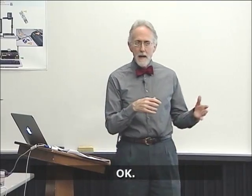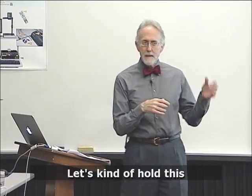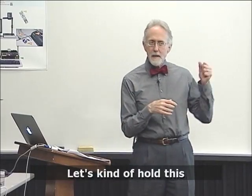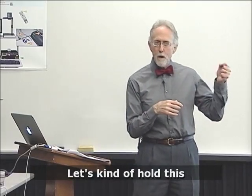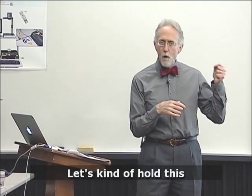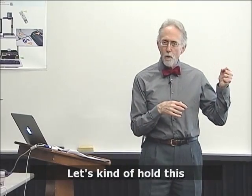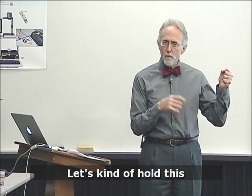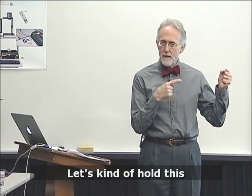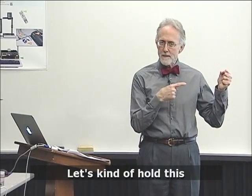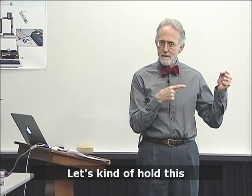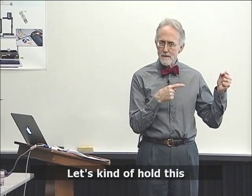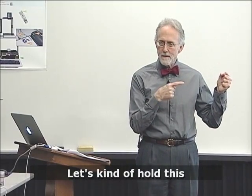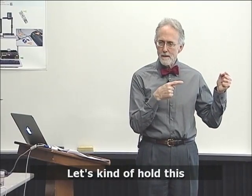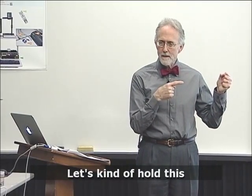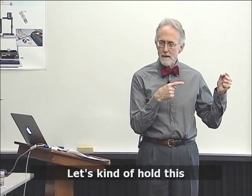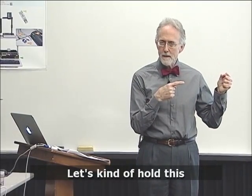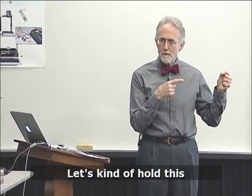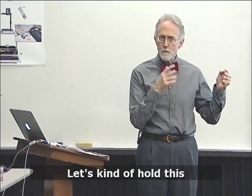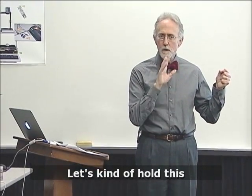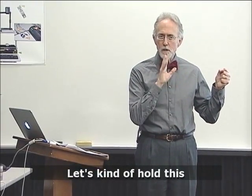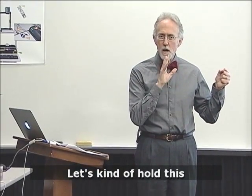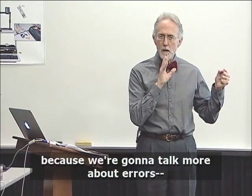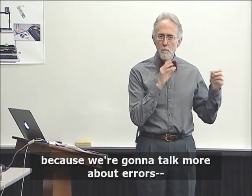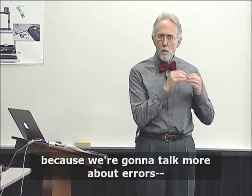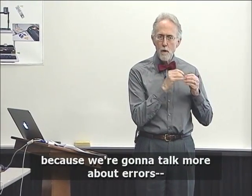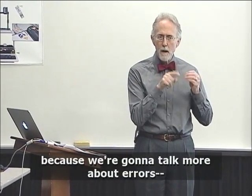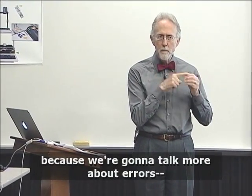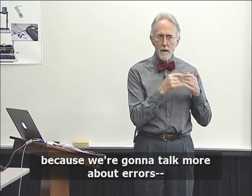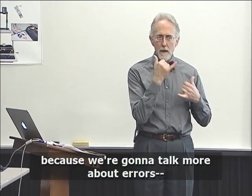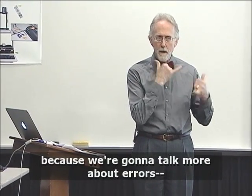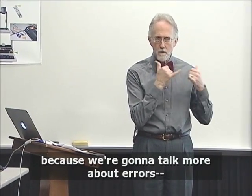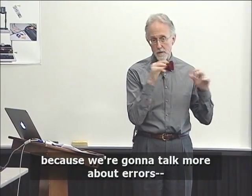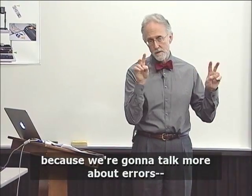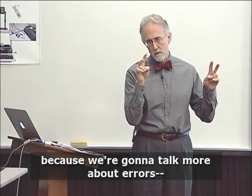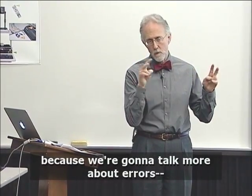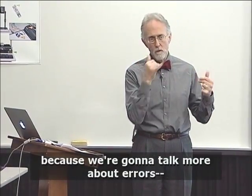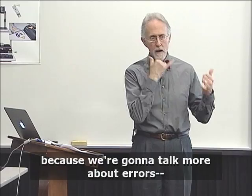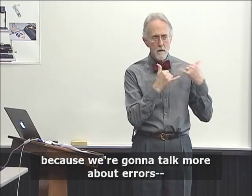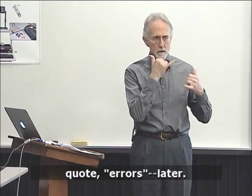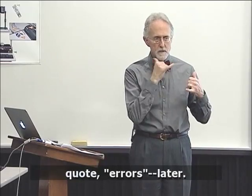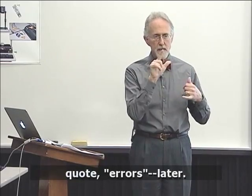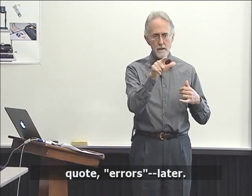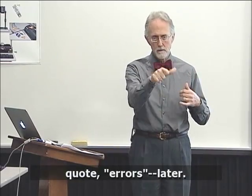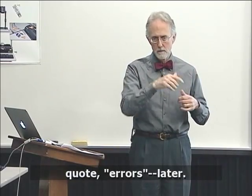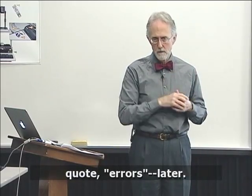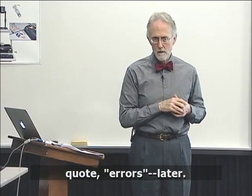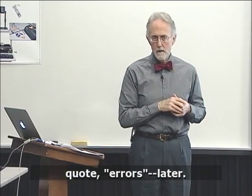Let's kind of hold this because we're going to talk more about errors, quote, errors later.